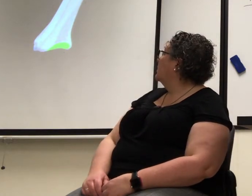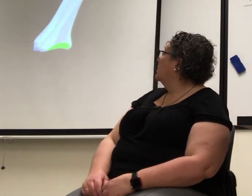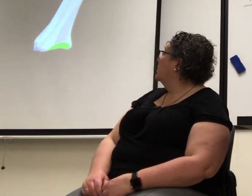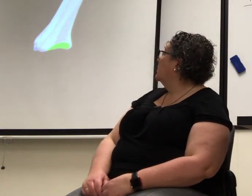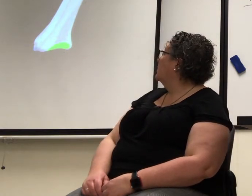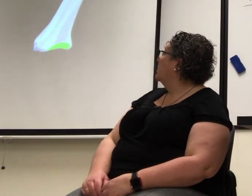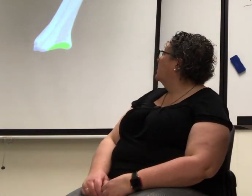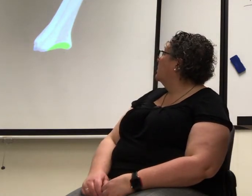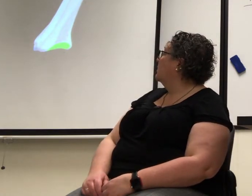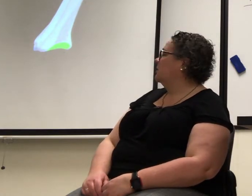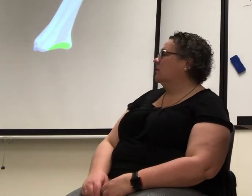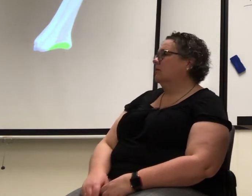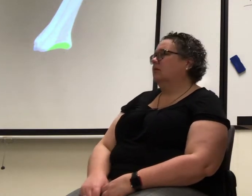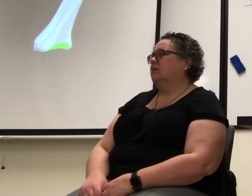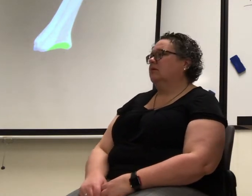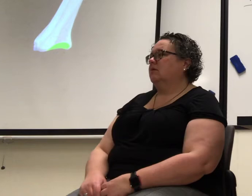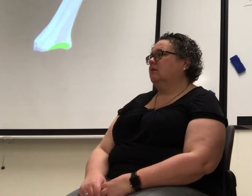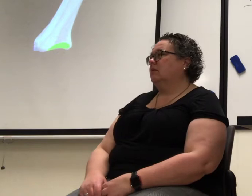head of ulna,